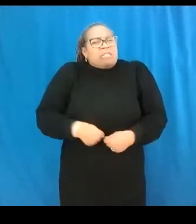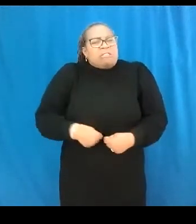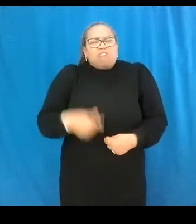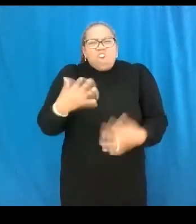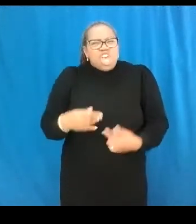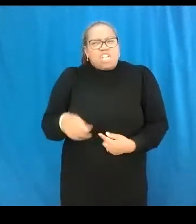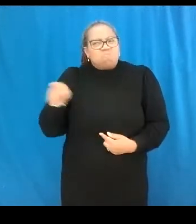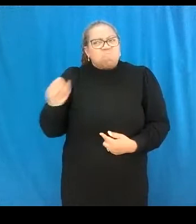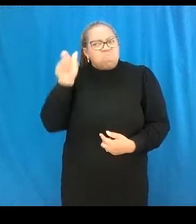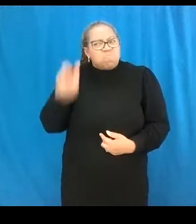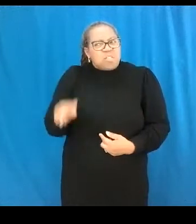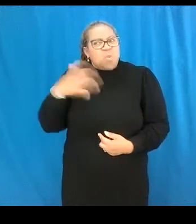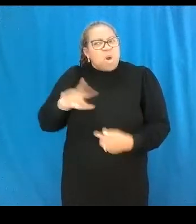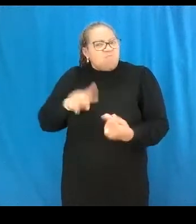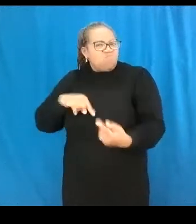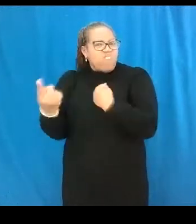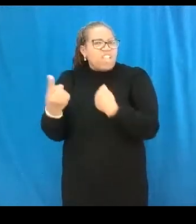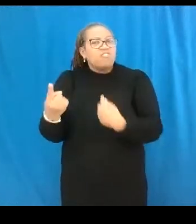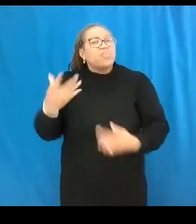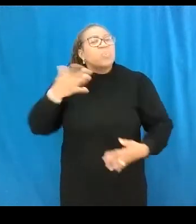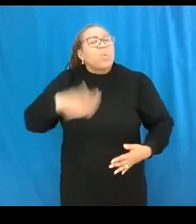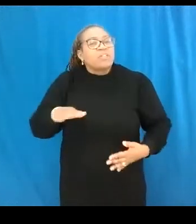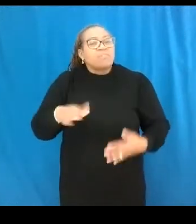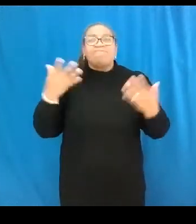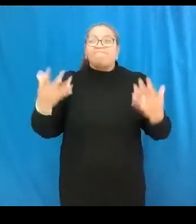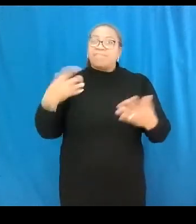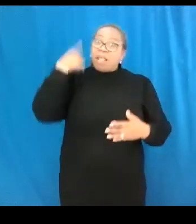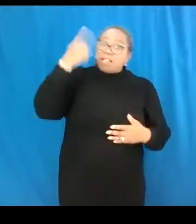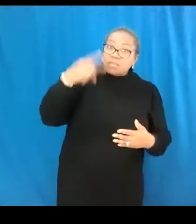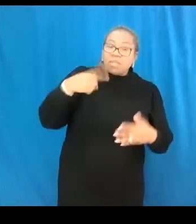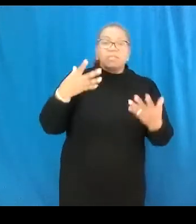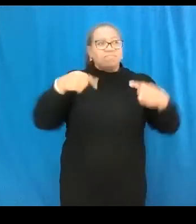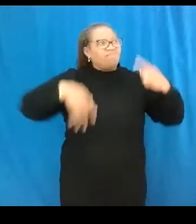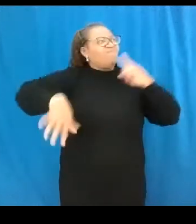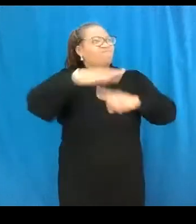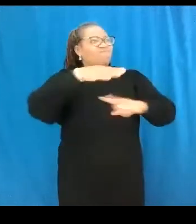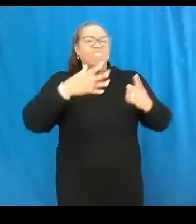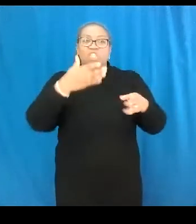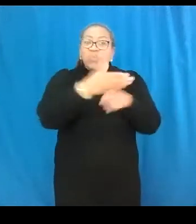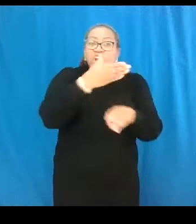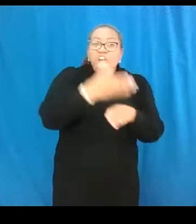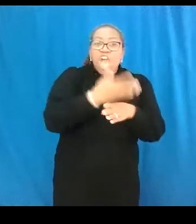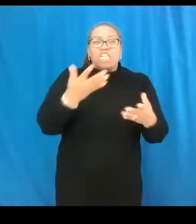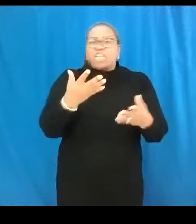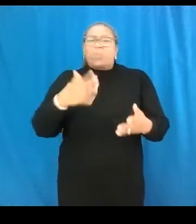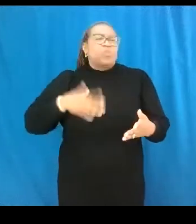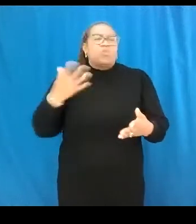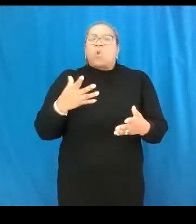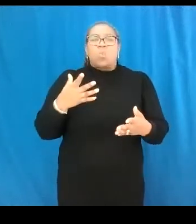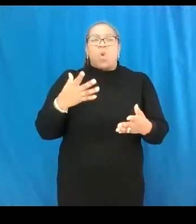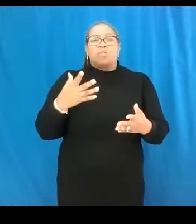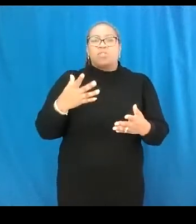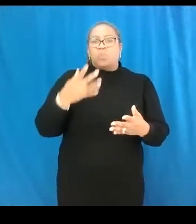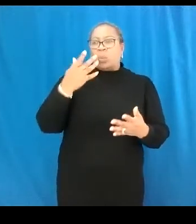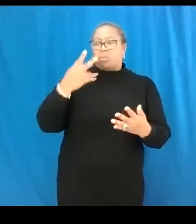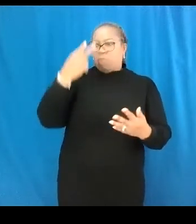In a city like London, especially in a work or social context, we're afraid of looking weaker or less than, and we